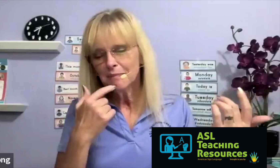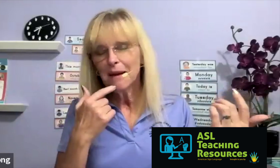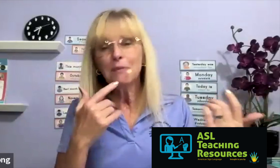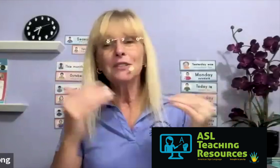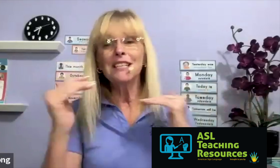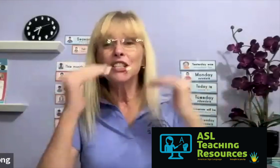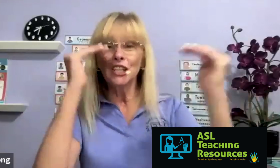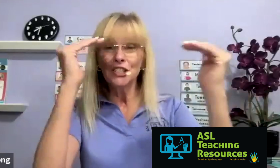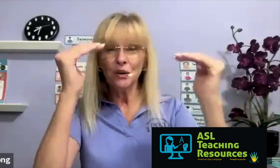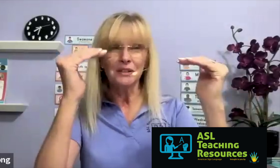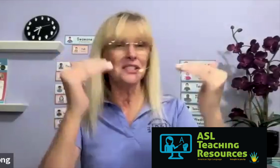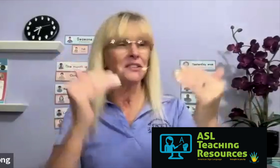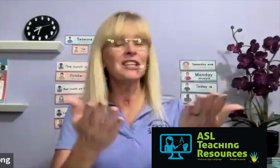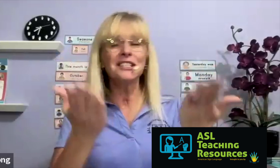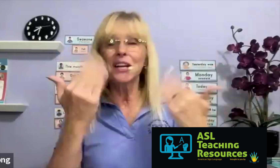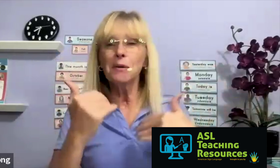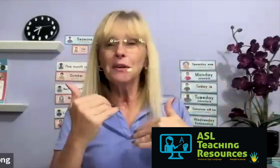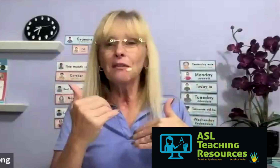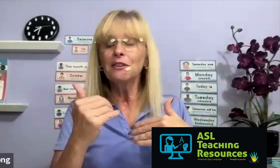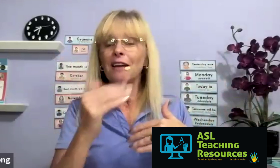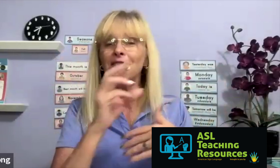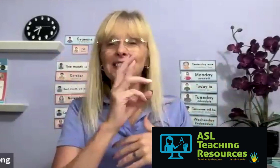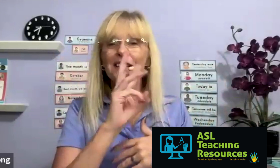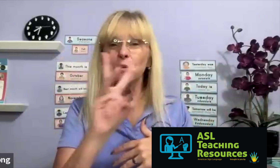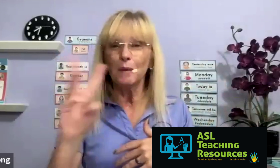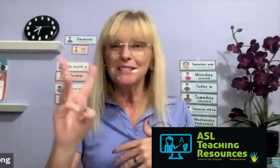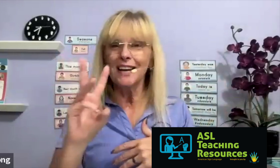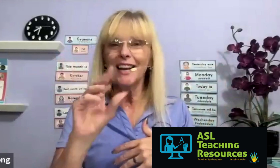maybe you're teaching adults. Just come on over and visit the website,